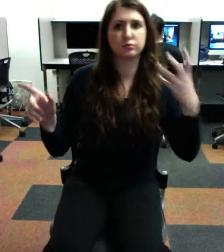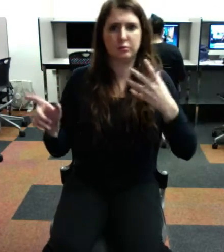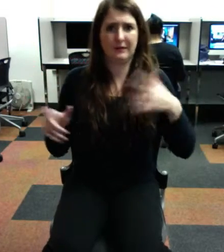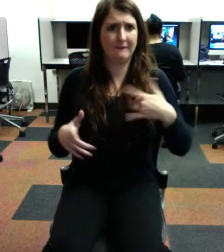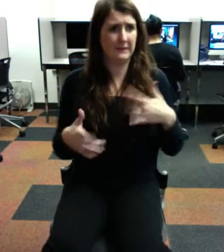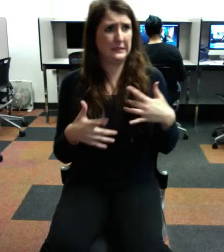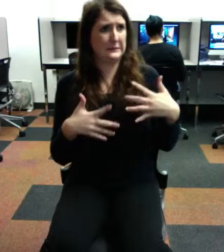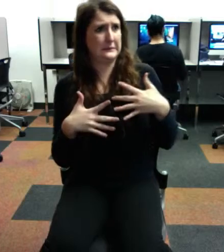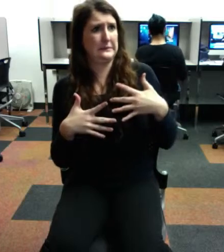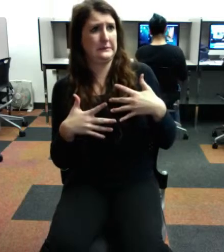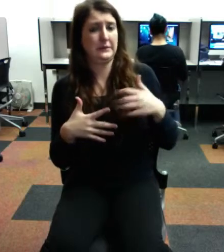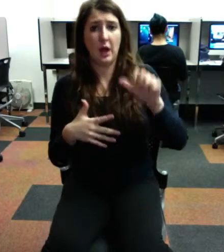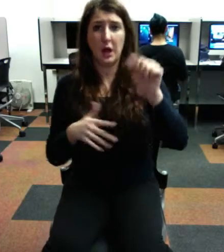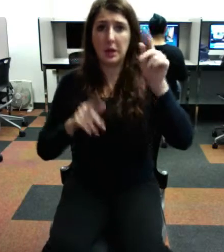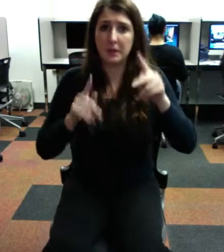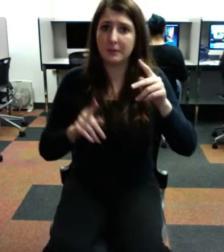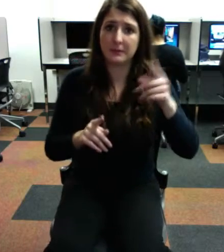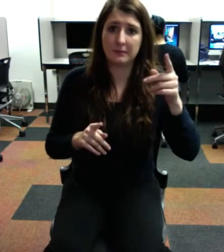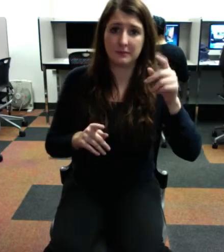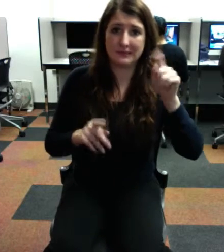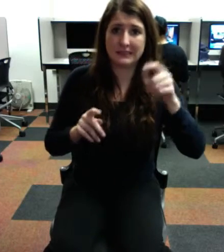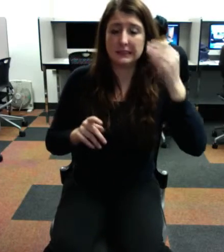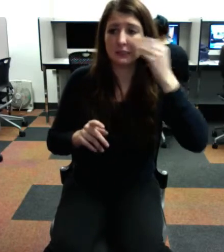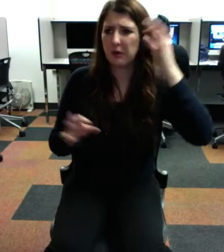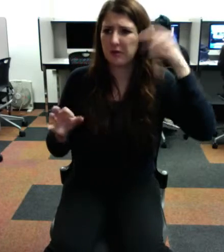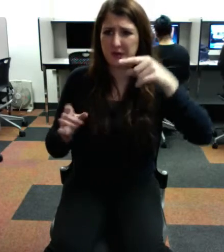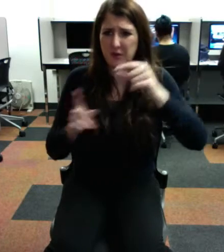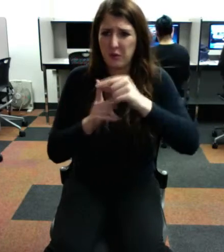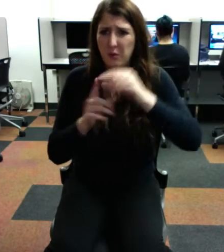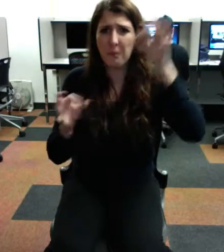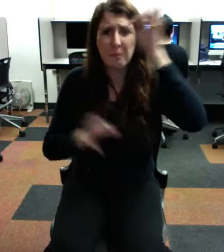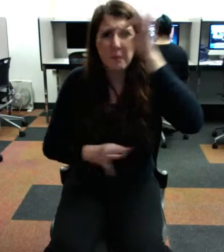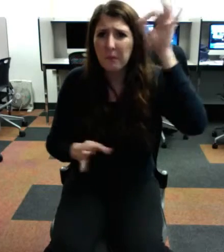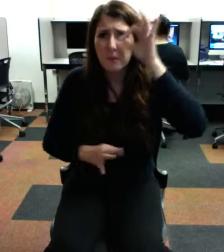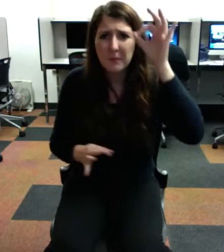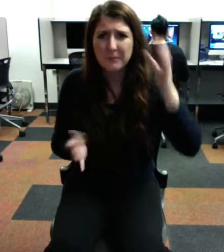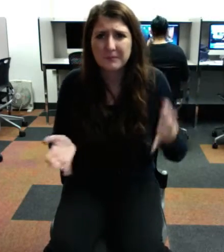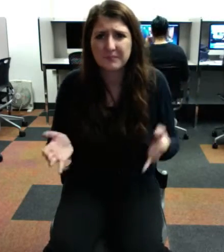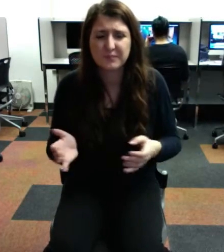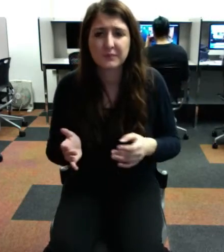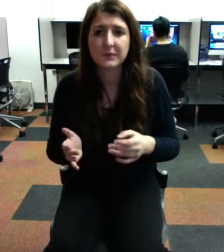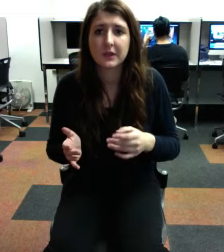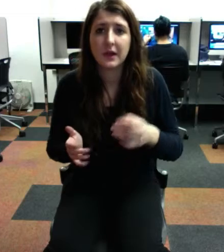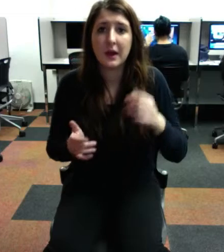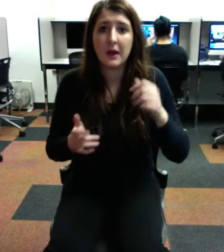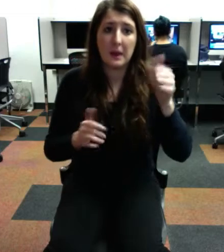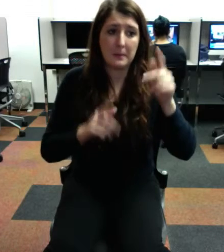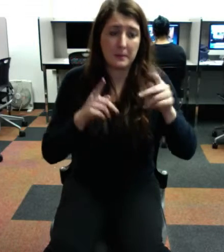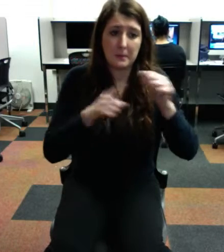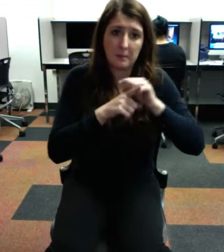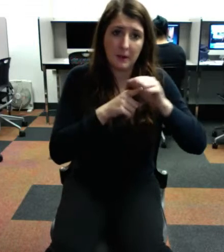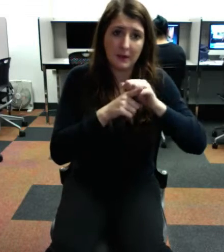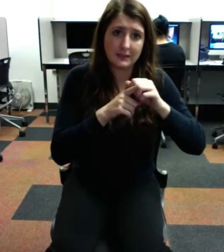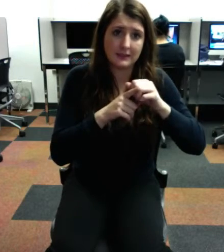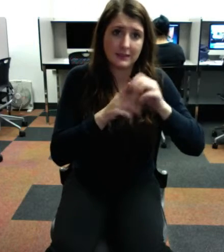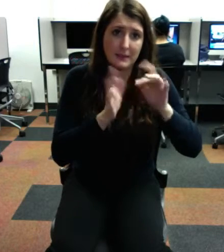always remember that most people do not know what these terms mean. Under practicing medical ethics, it is very important that you use